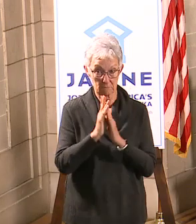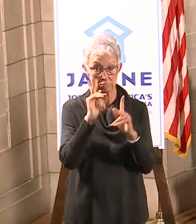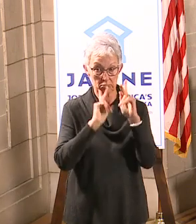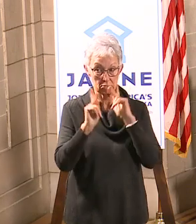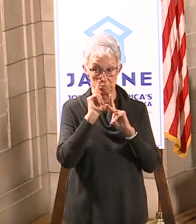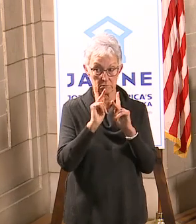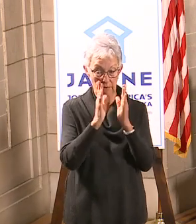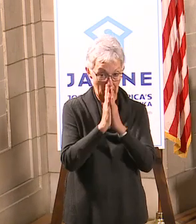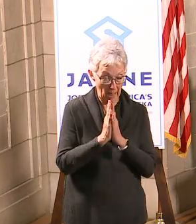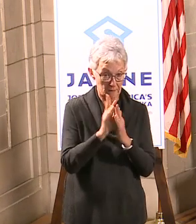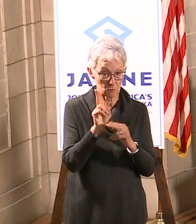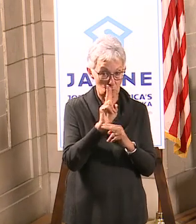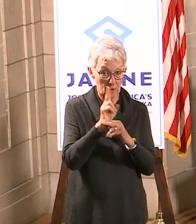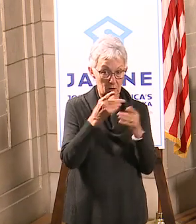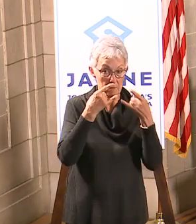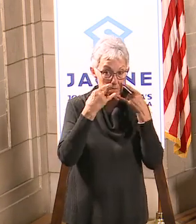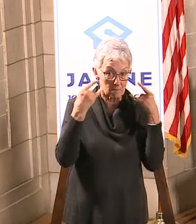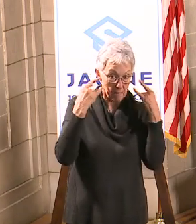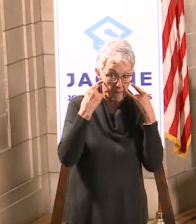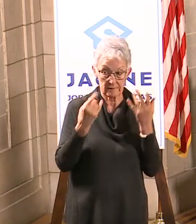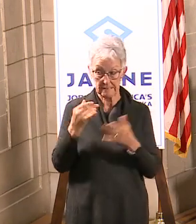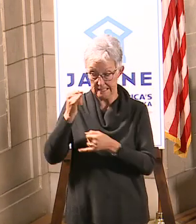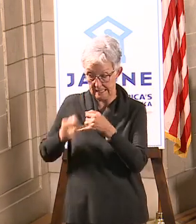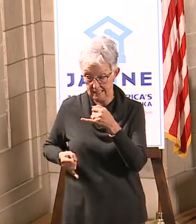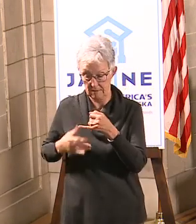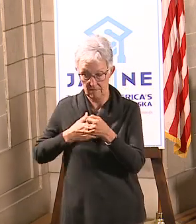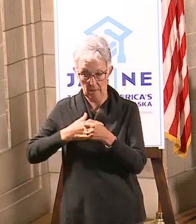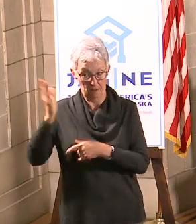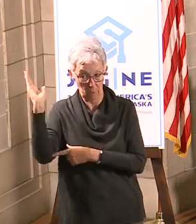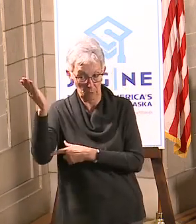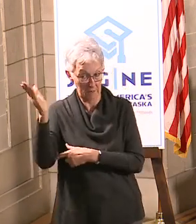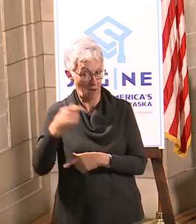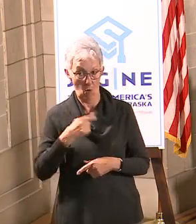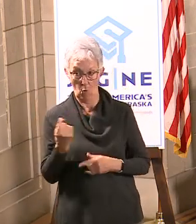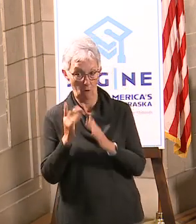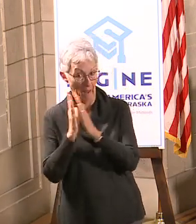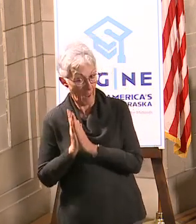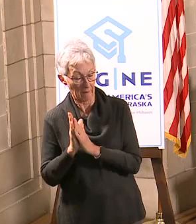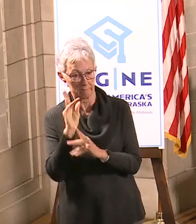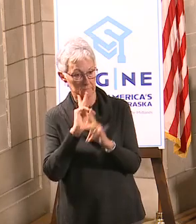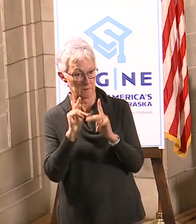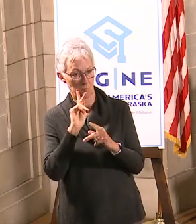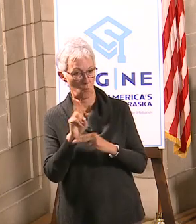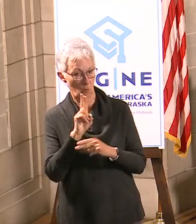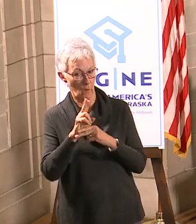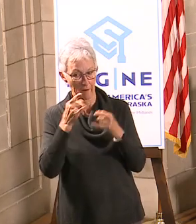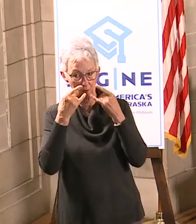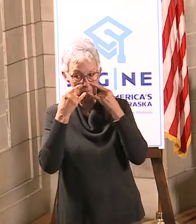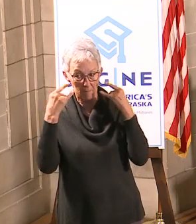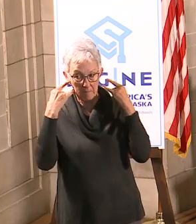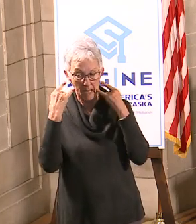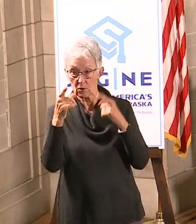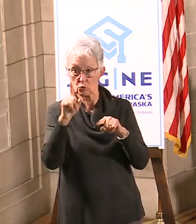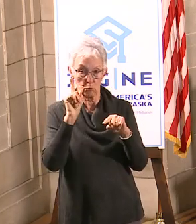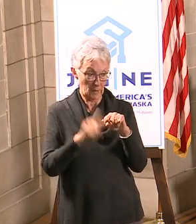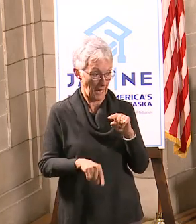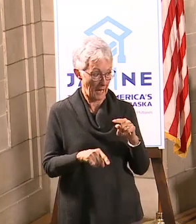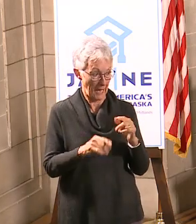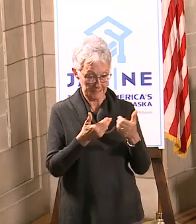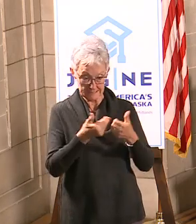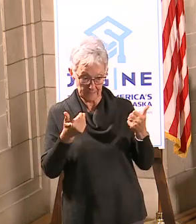generally close by asking people to wear a mask when they go to the store. Again, when you can't maintain that 6 foot of distance, you really need to wear that